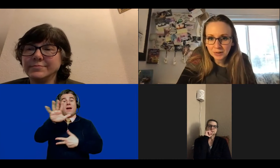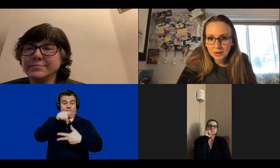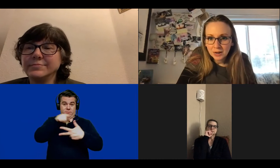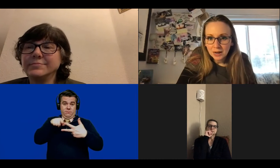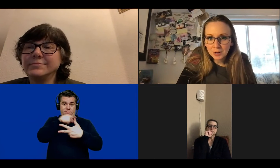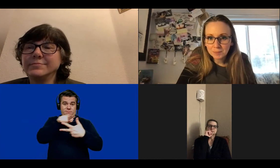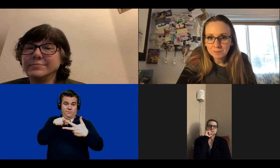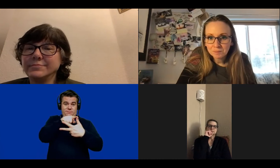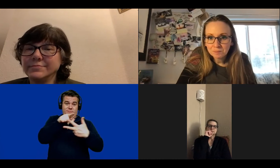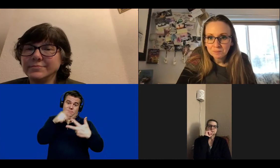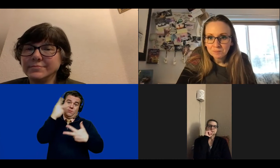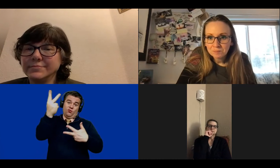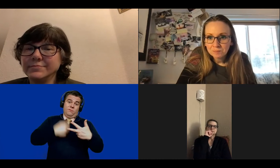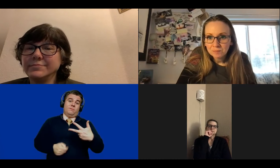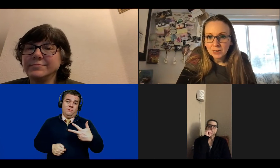there.